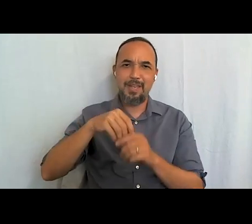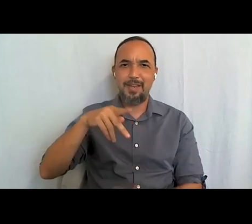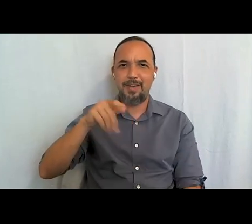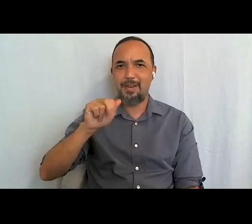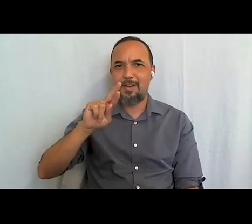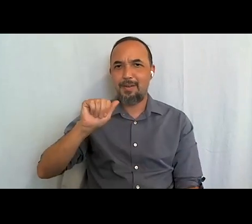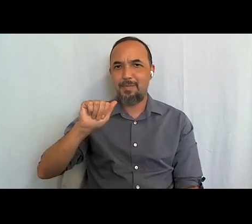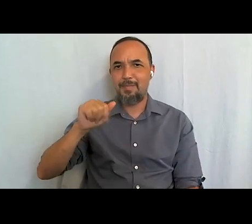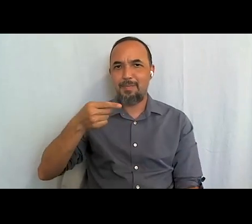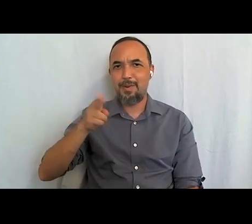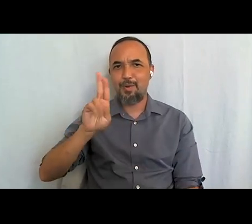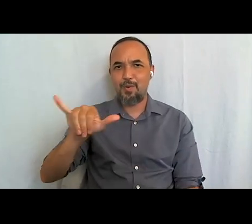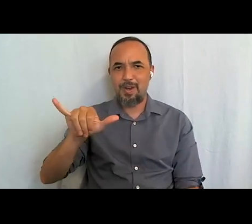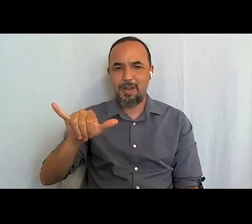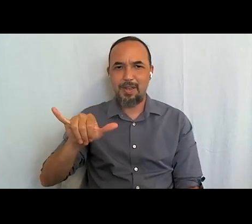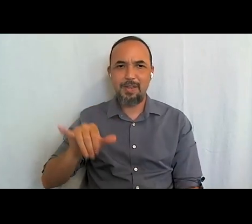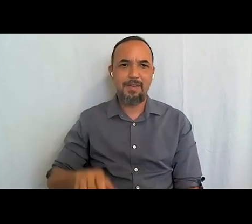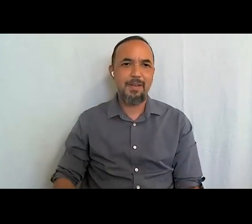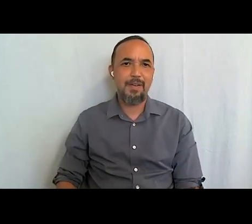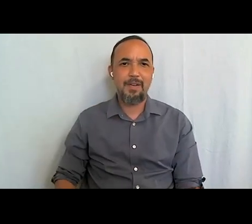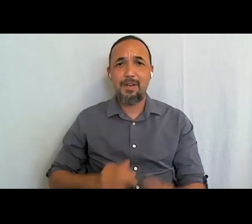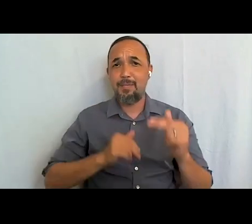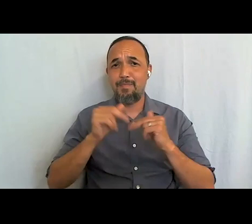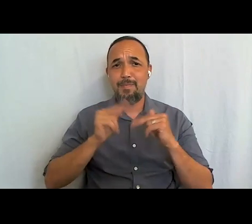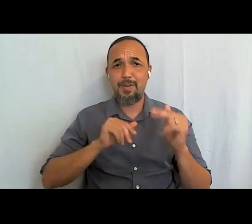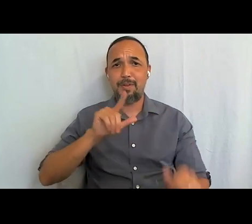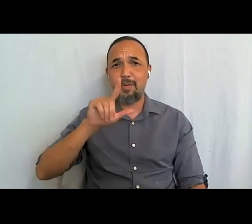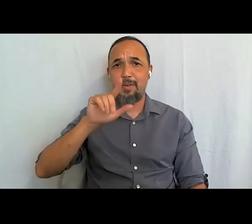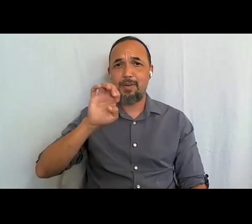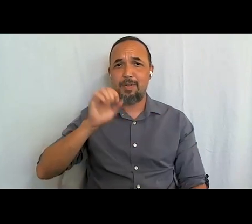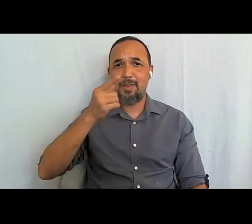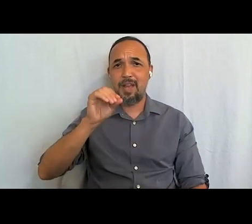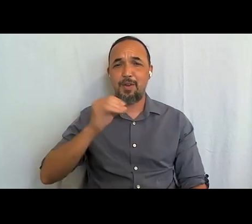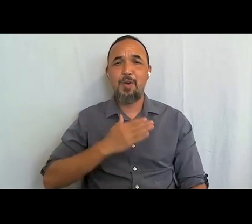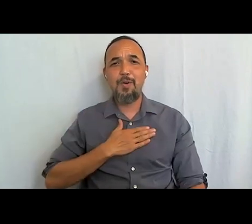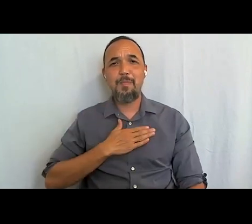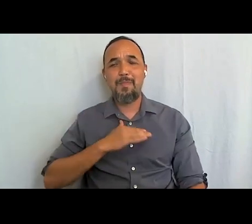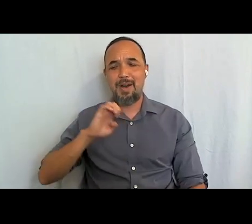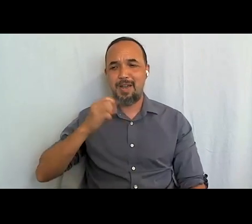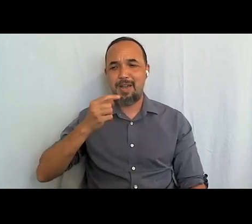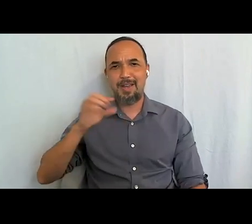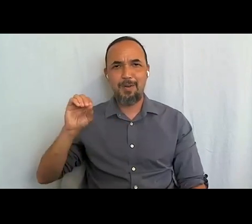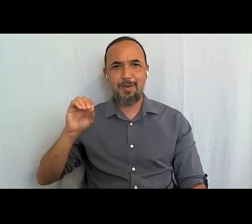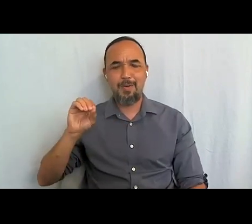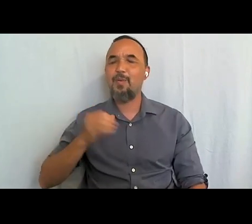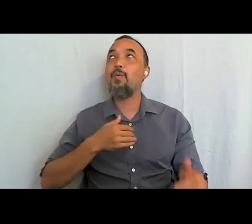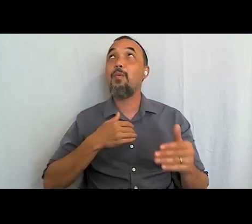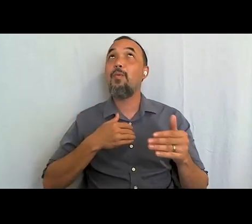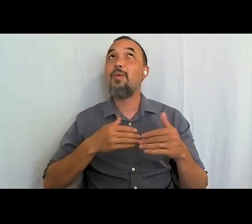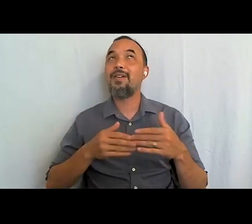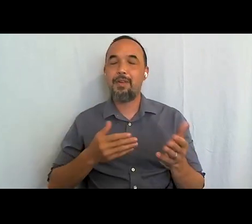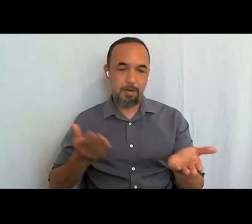build a Lego, my ego, whatever it is, you have all these items. In the